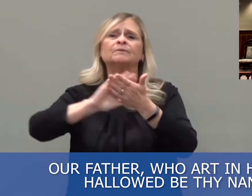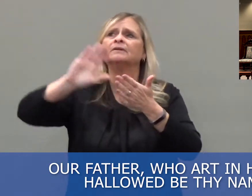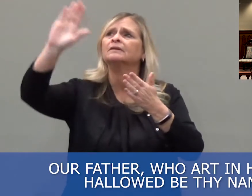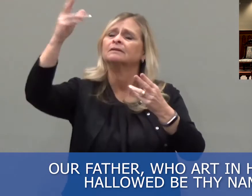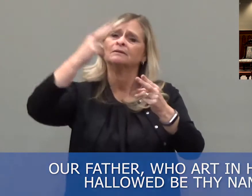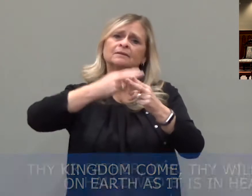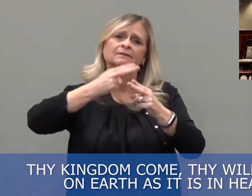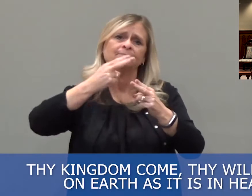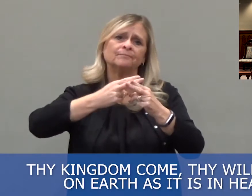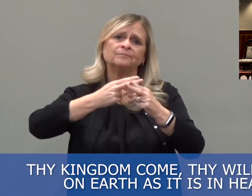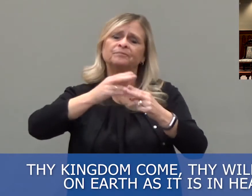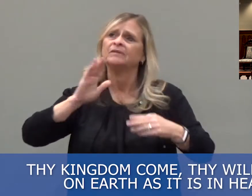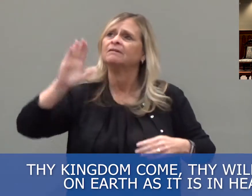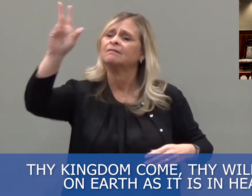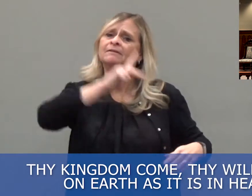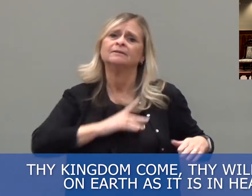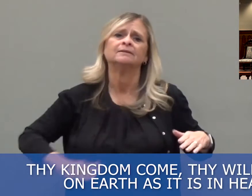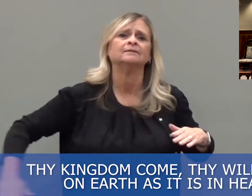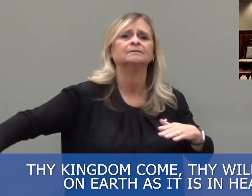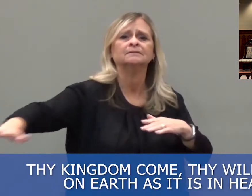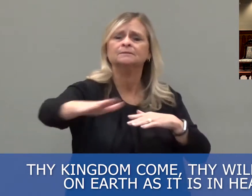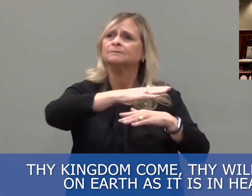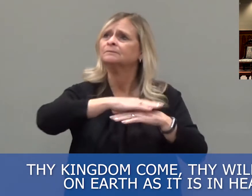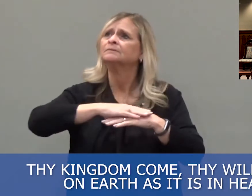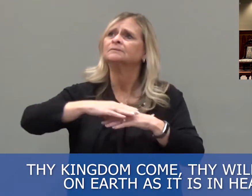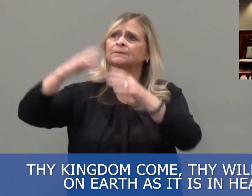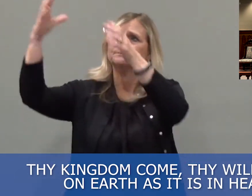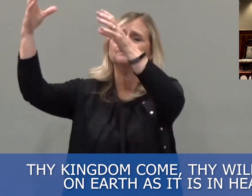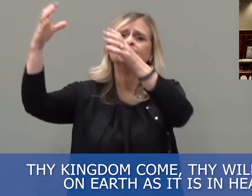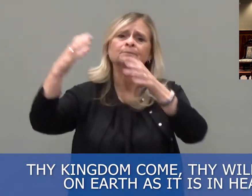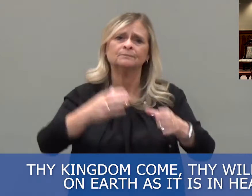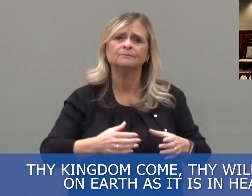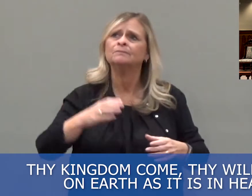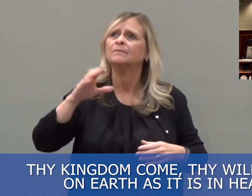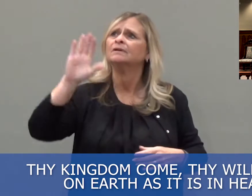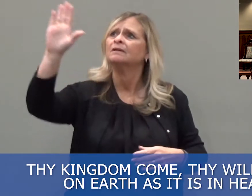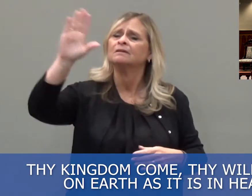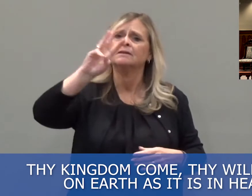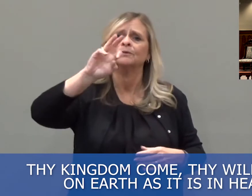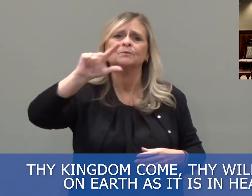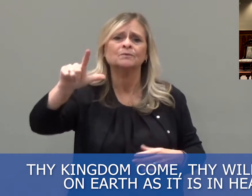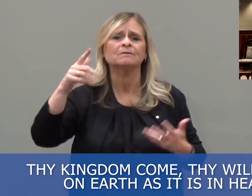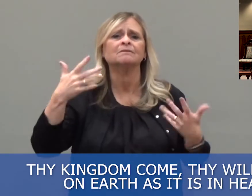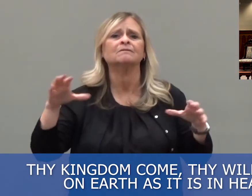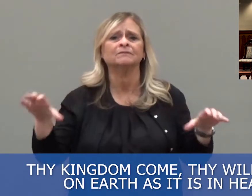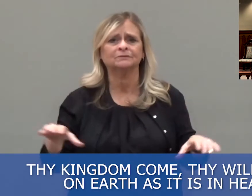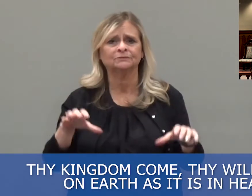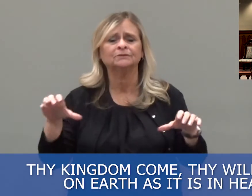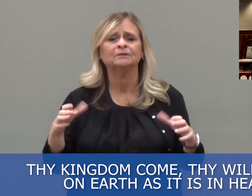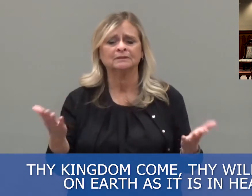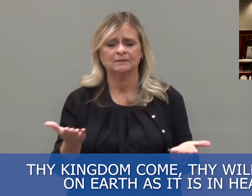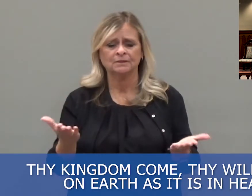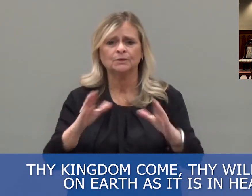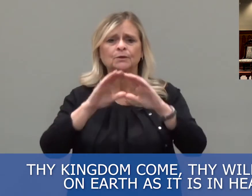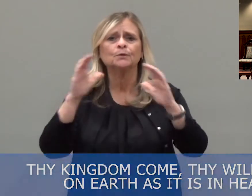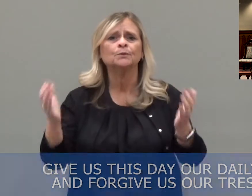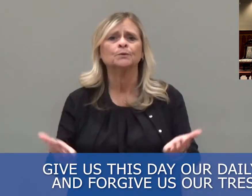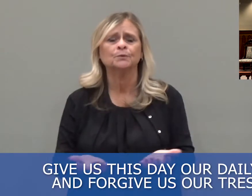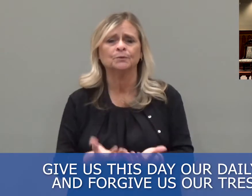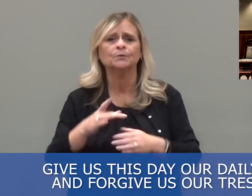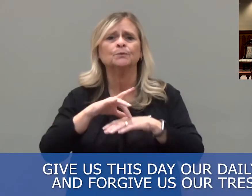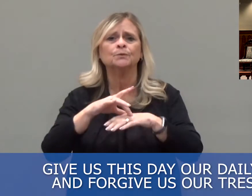hallowed be thy name. Thy kingdom come. Thy will be done on